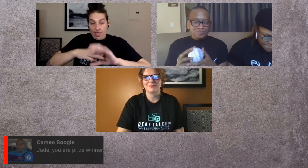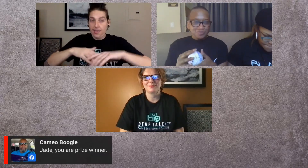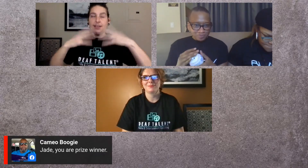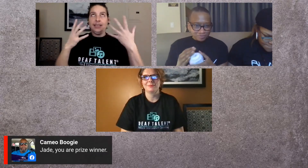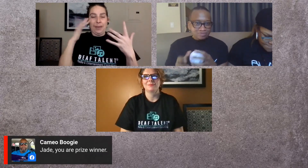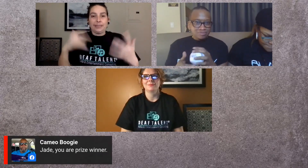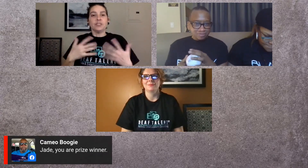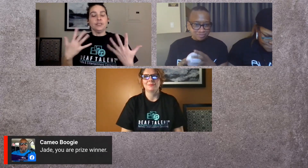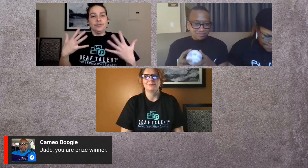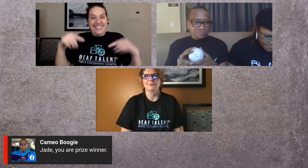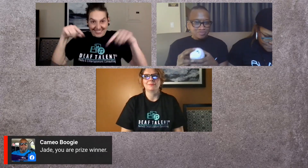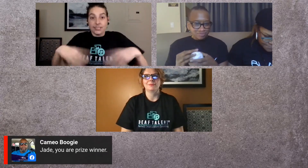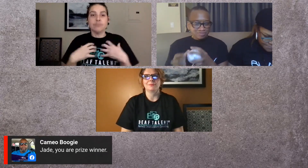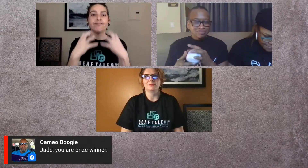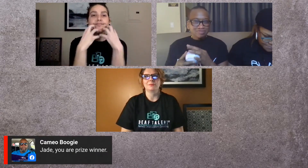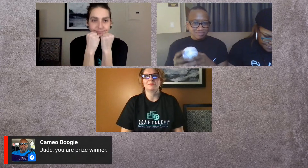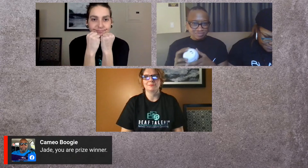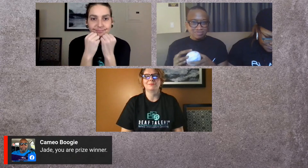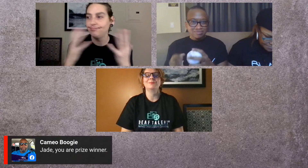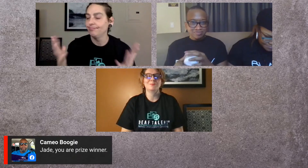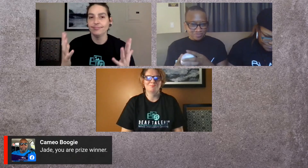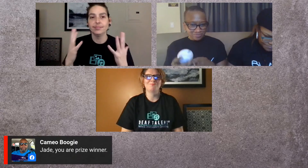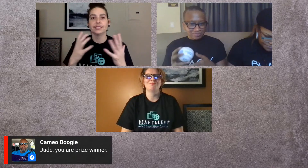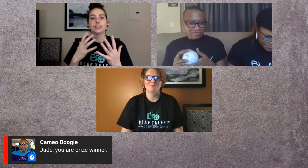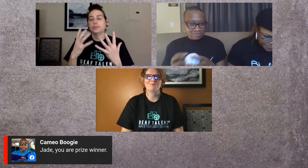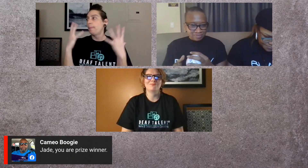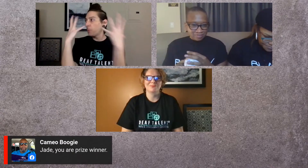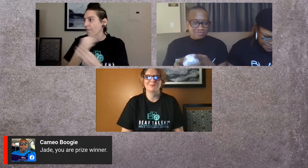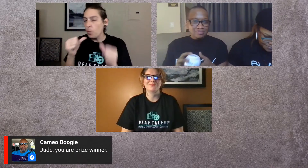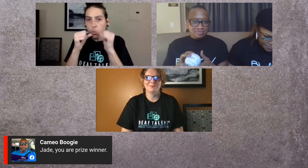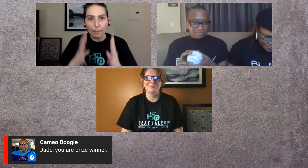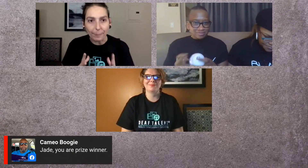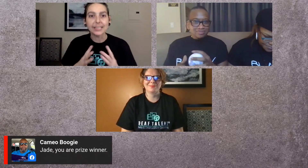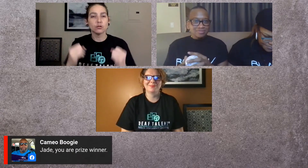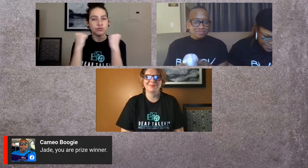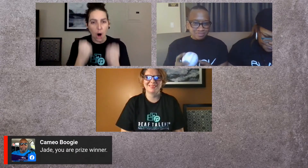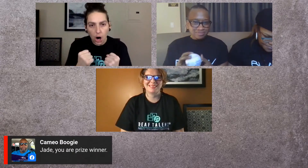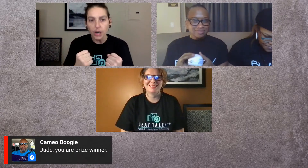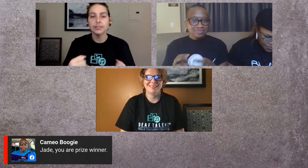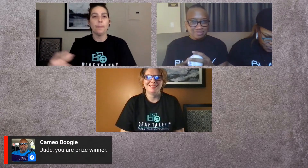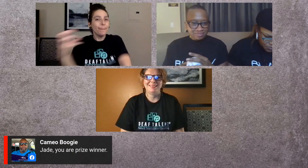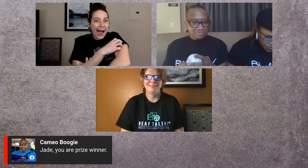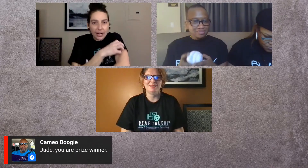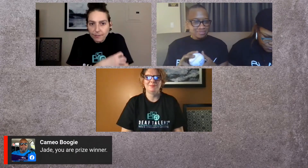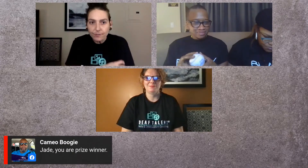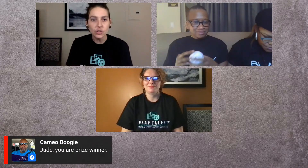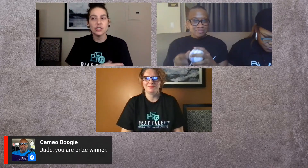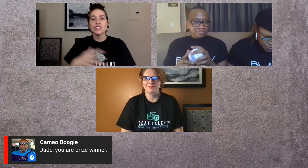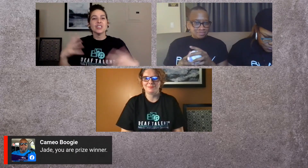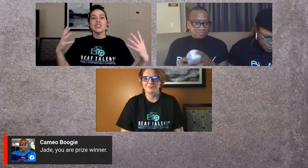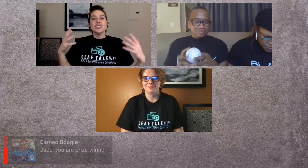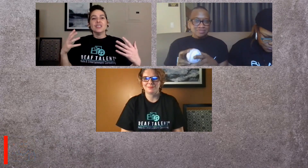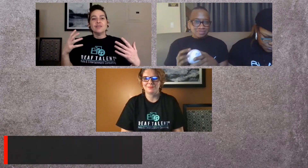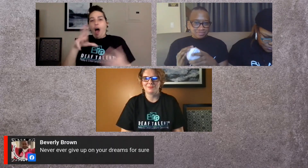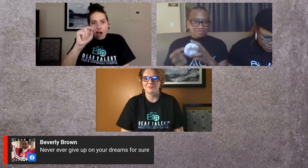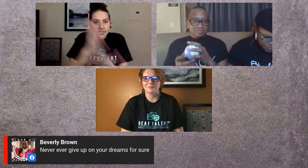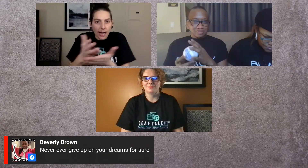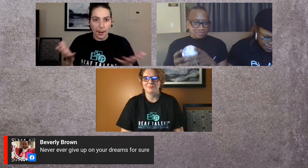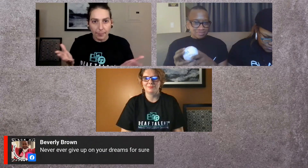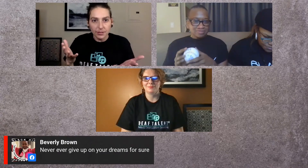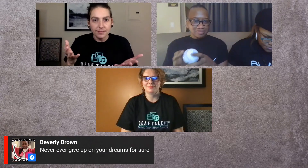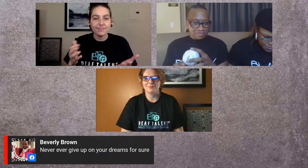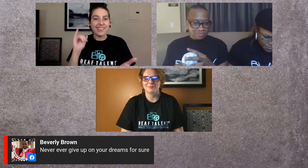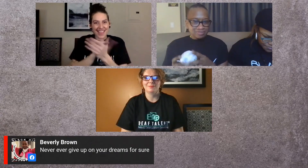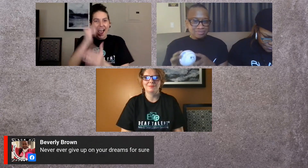It's just impossible to break. Okay, I know I can keep going, but you guys are just so precious to me. Beautiful women, strong, powerful,